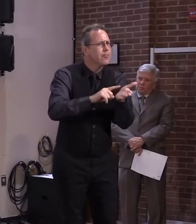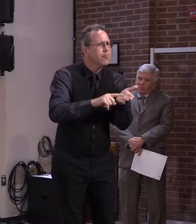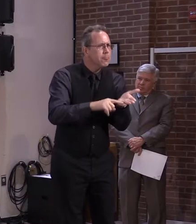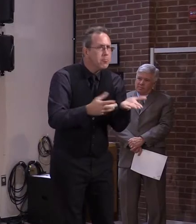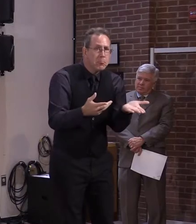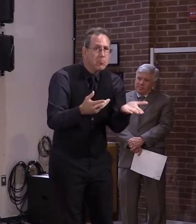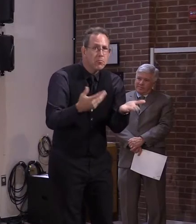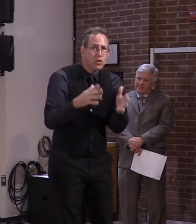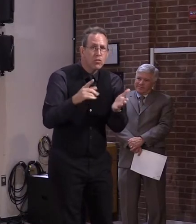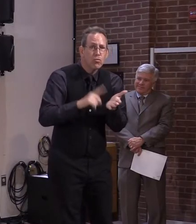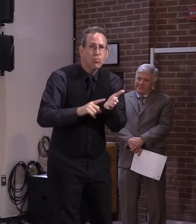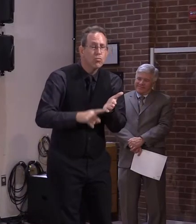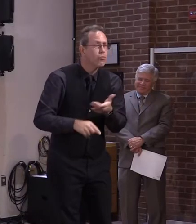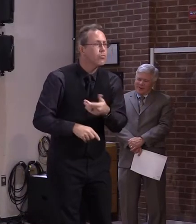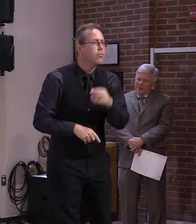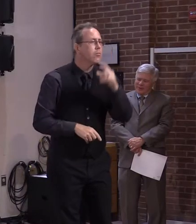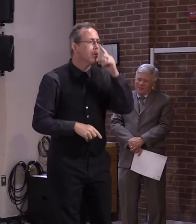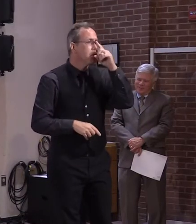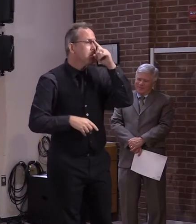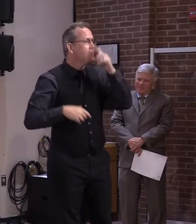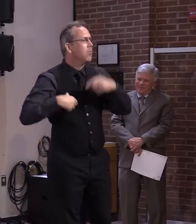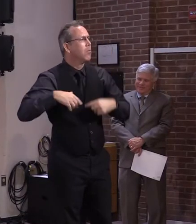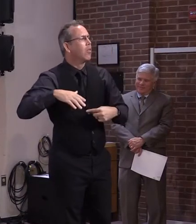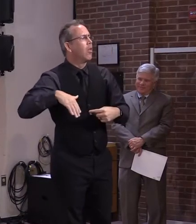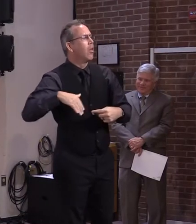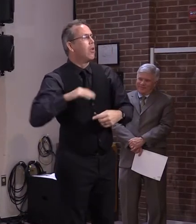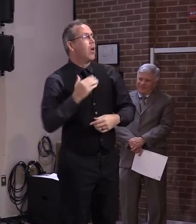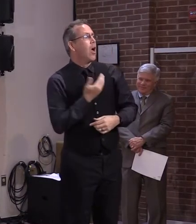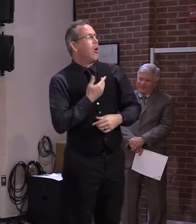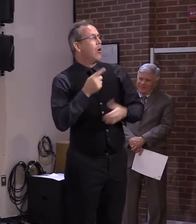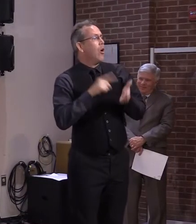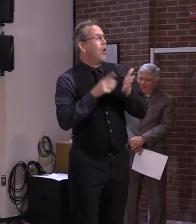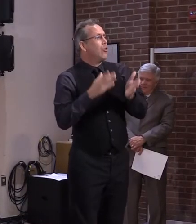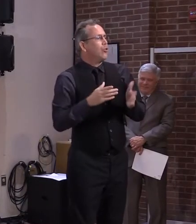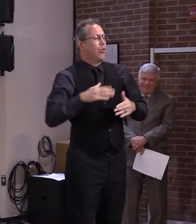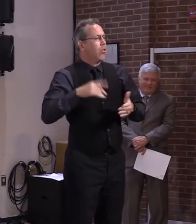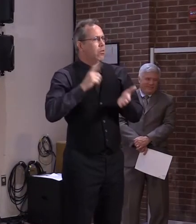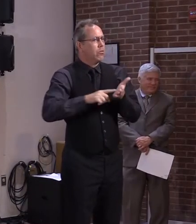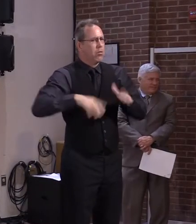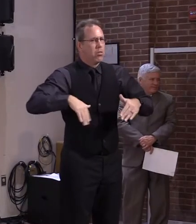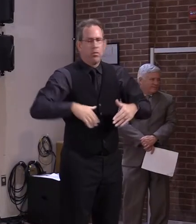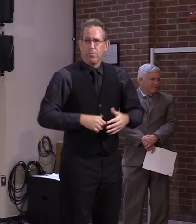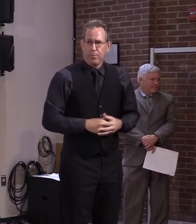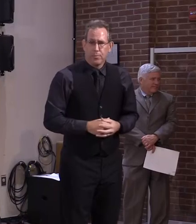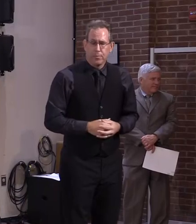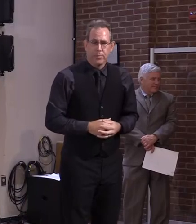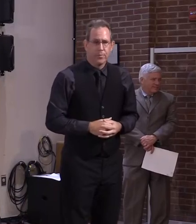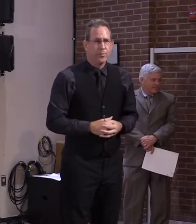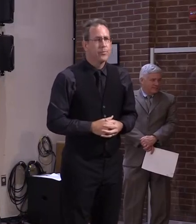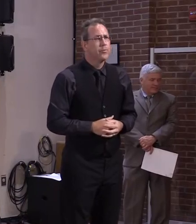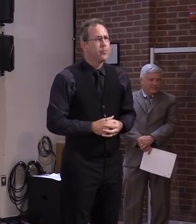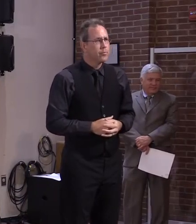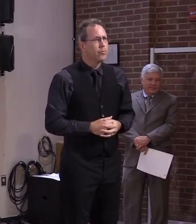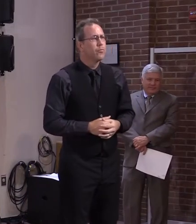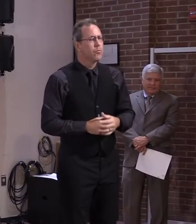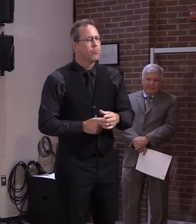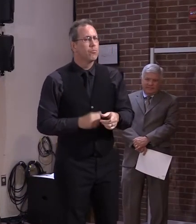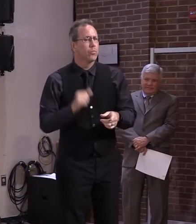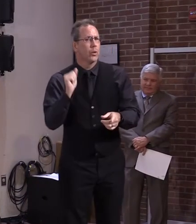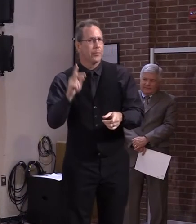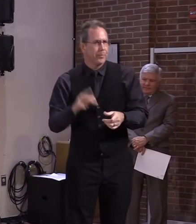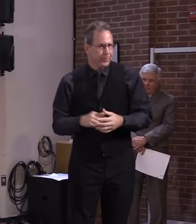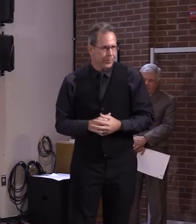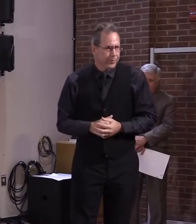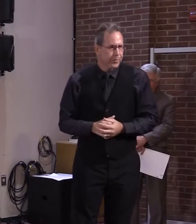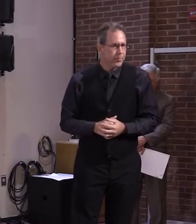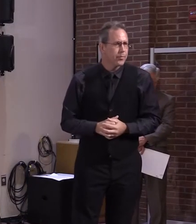I've not heard of that. No. Okay, and the other question, what is the latest on